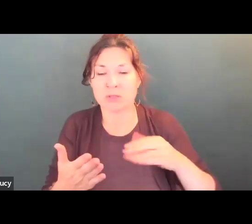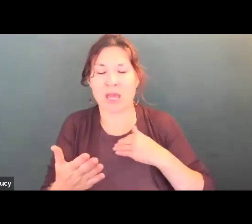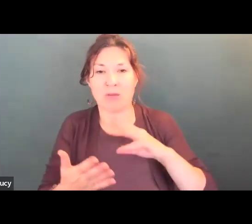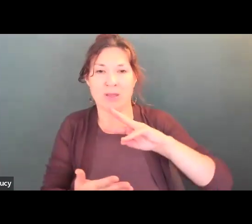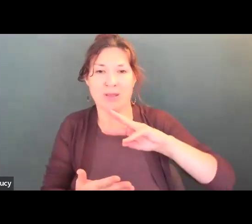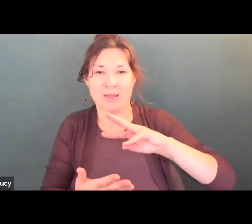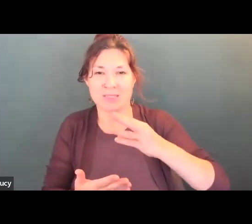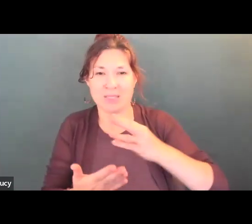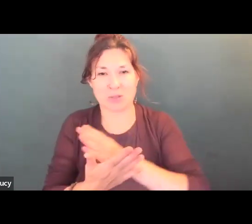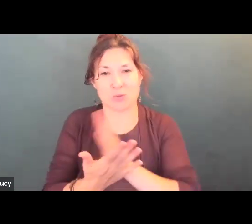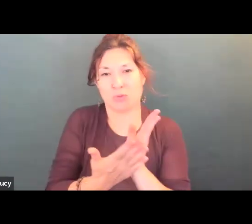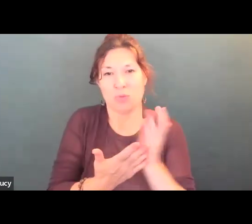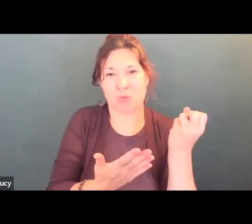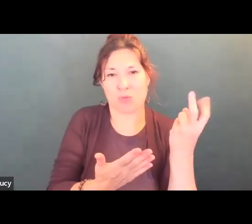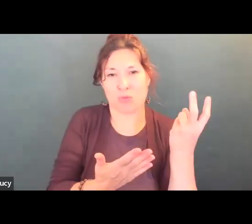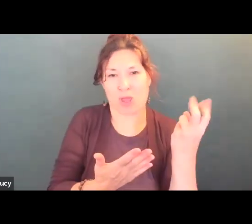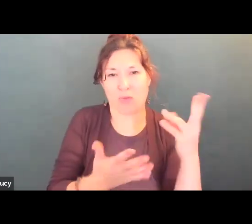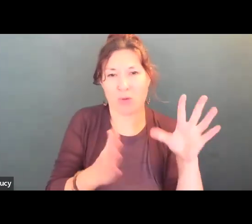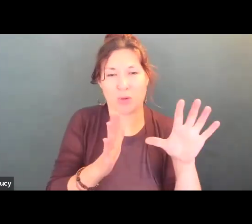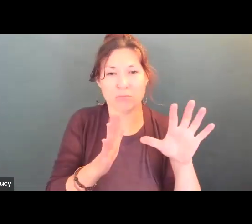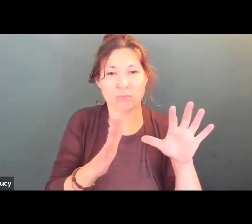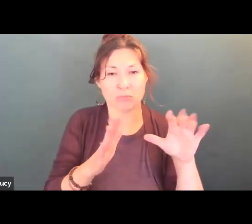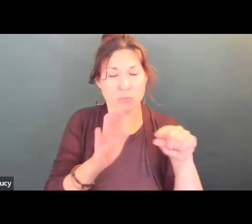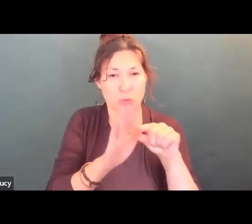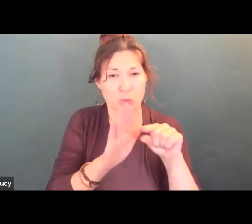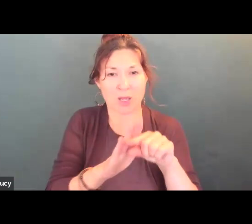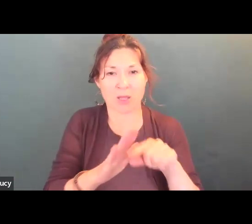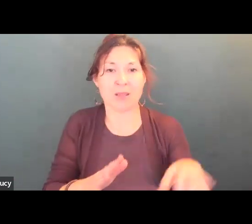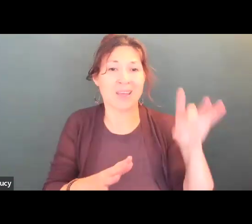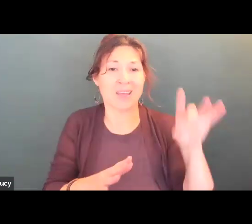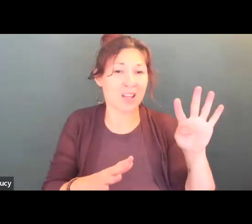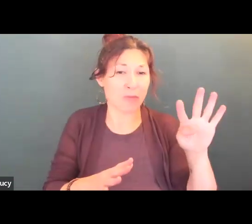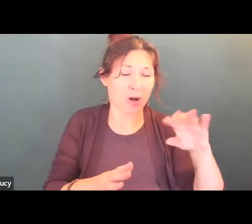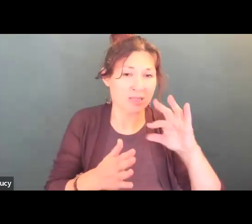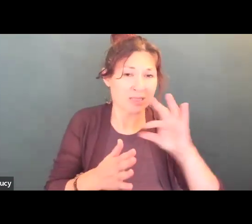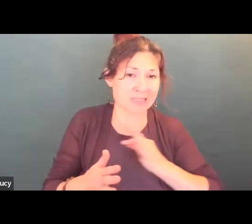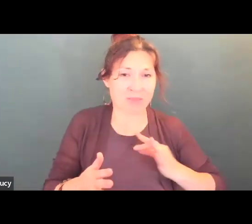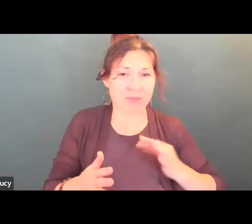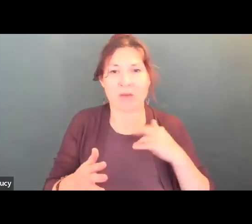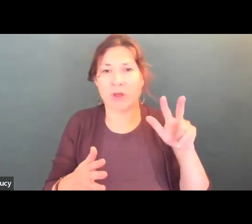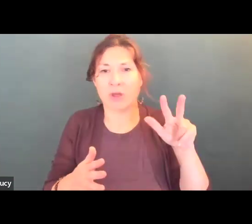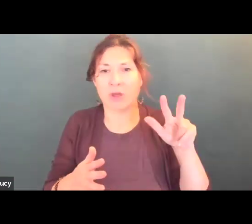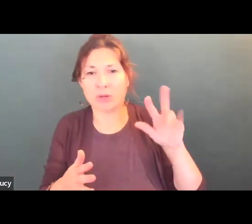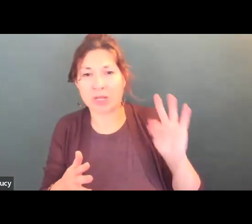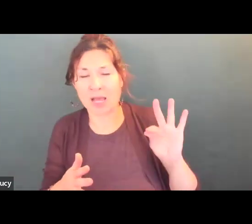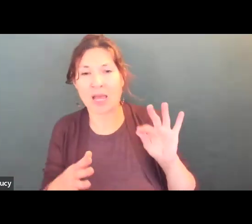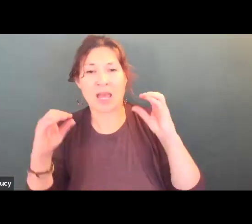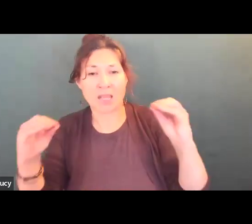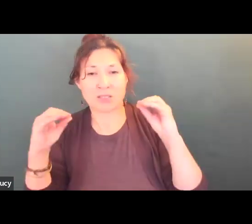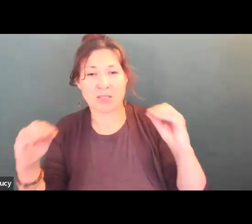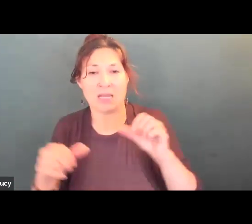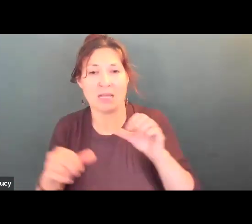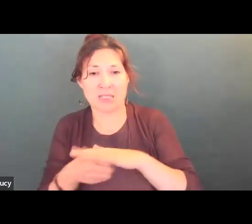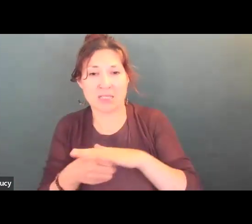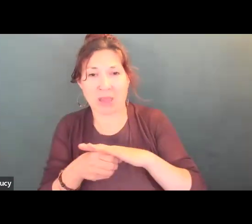and 84 staff across 35 educational spaces and 29 classrooms. The building has an auditorium